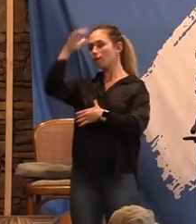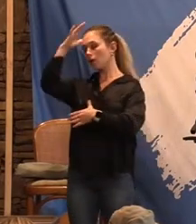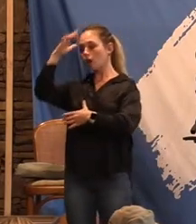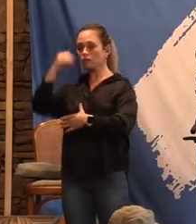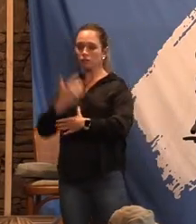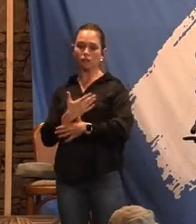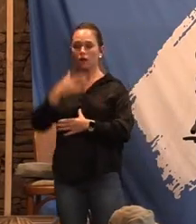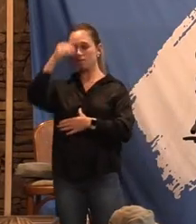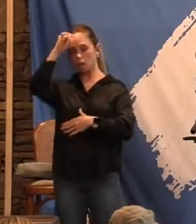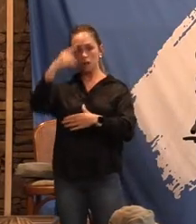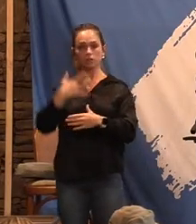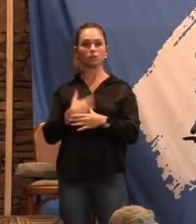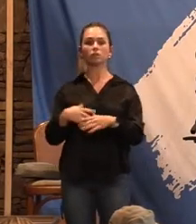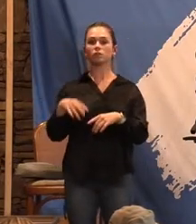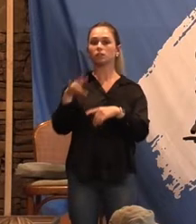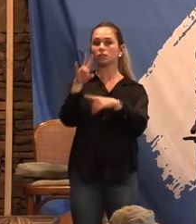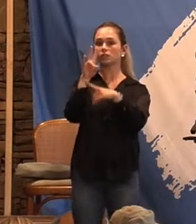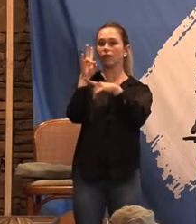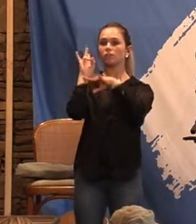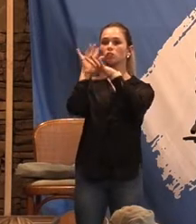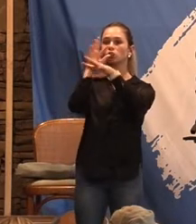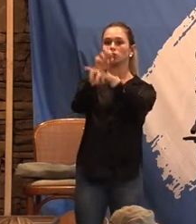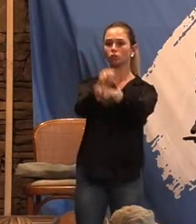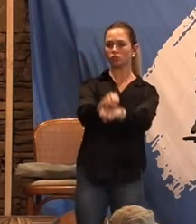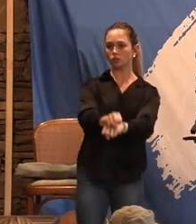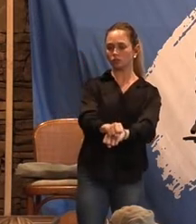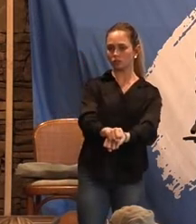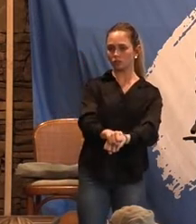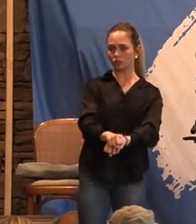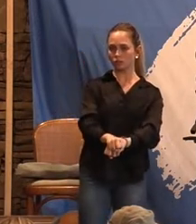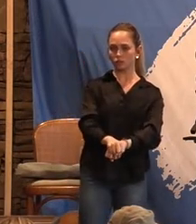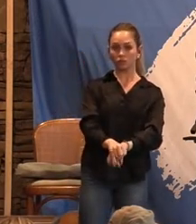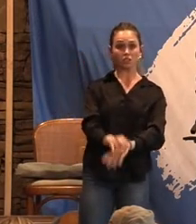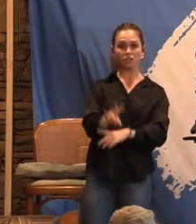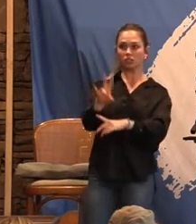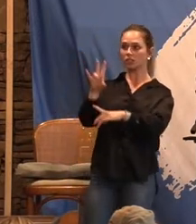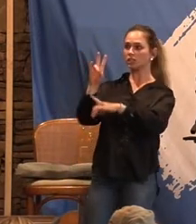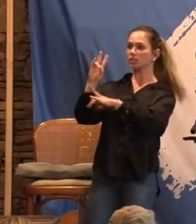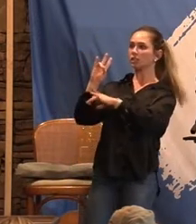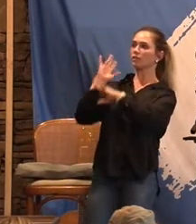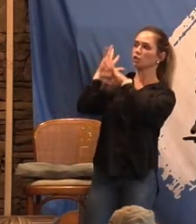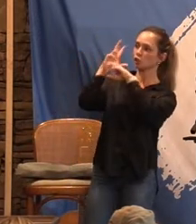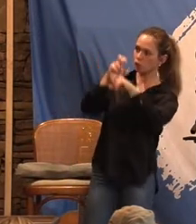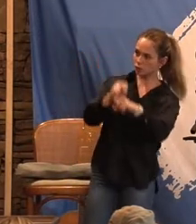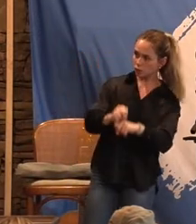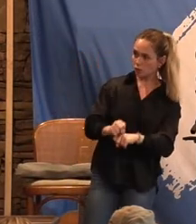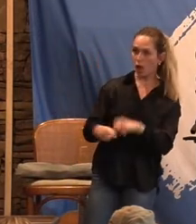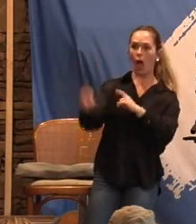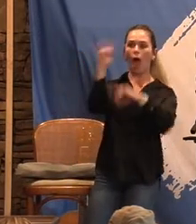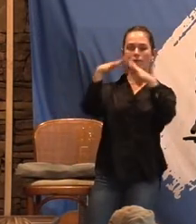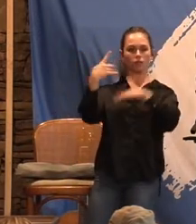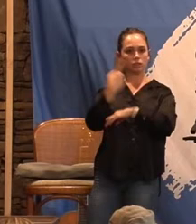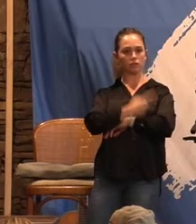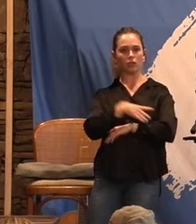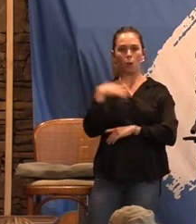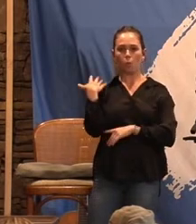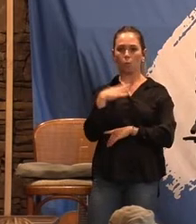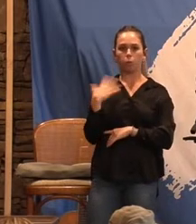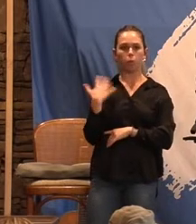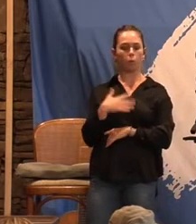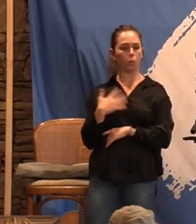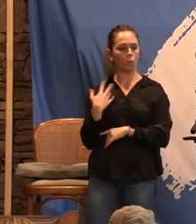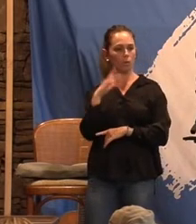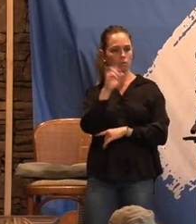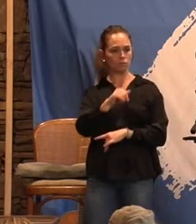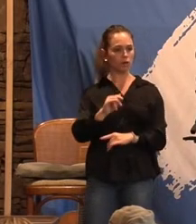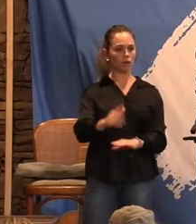father, son. Seven generations. Seven generations? Heavenly days. Everyone was amazed.